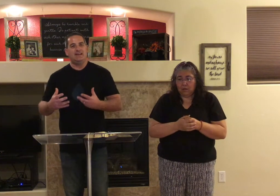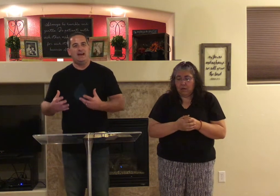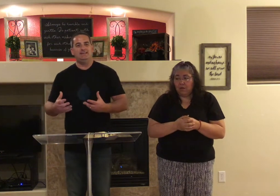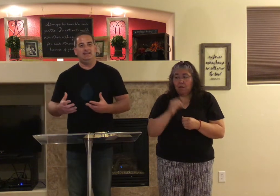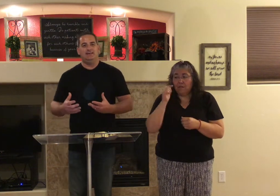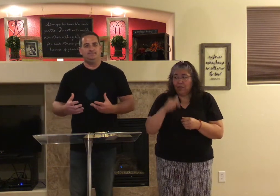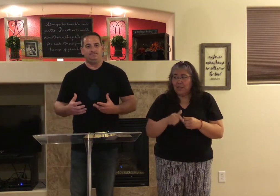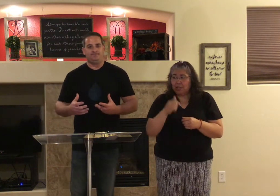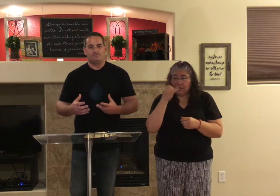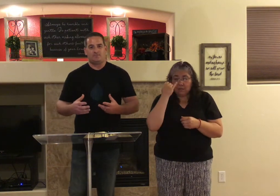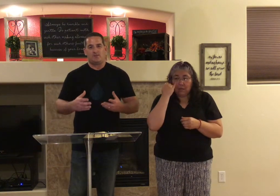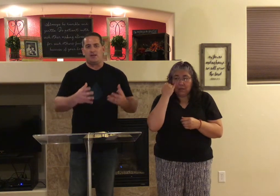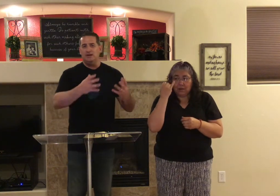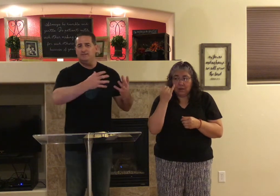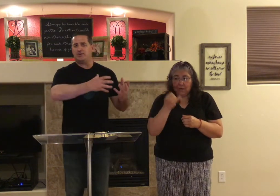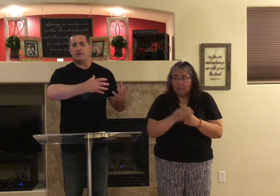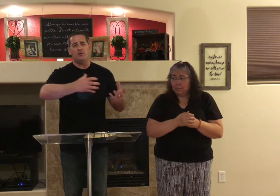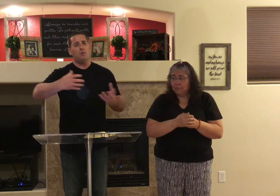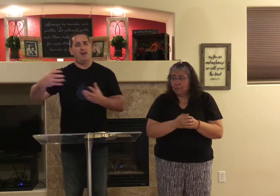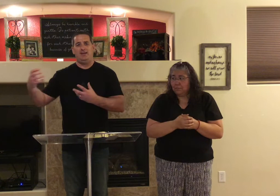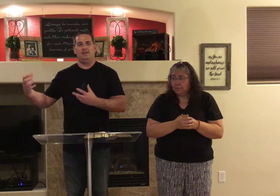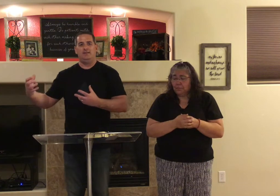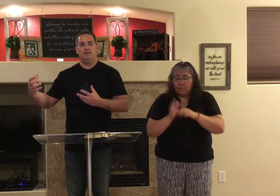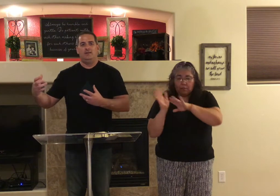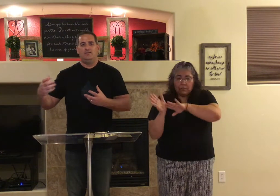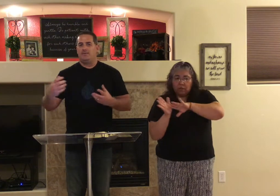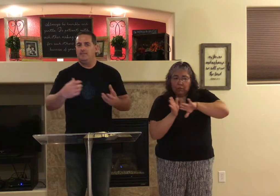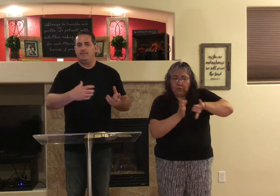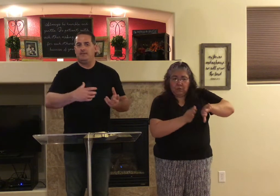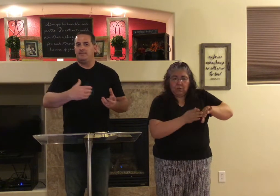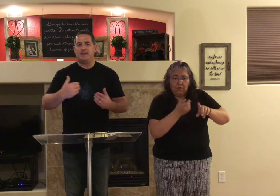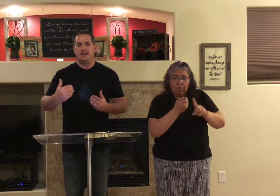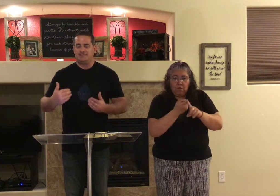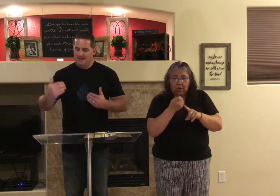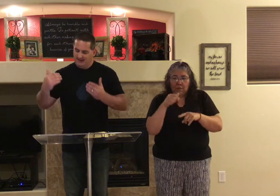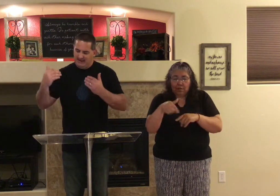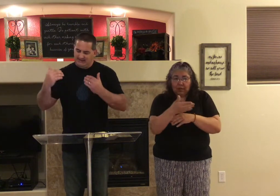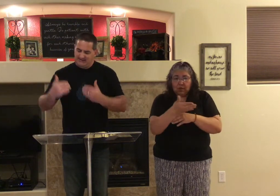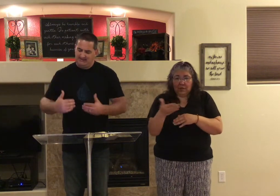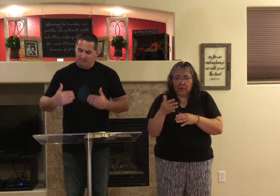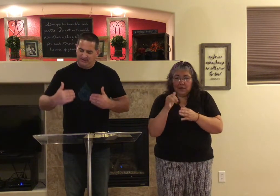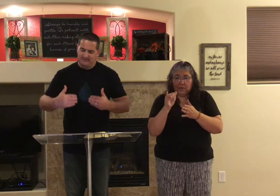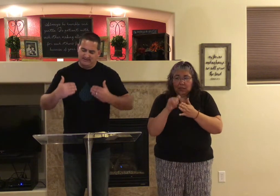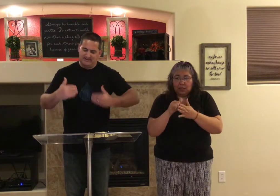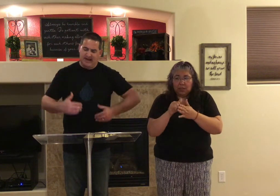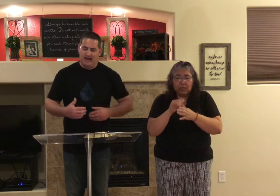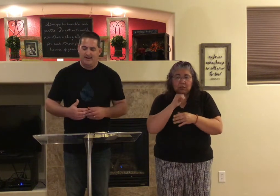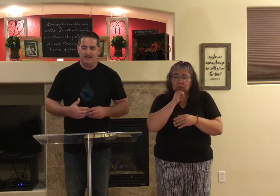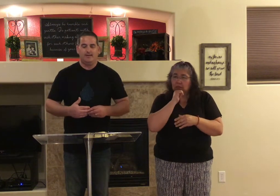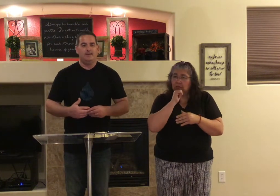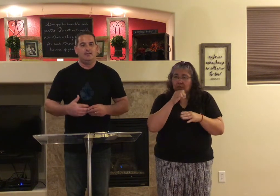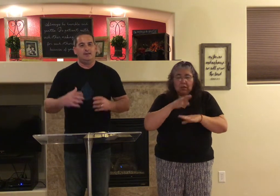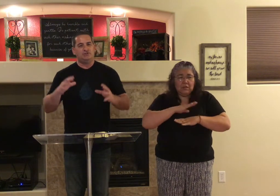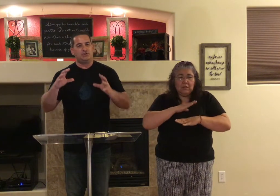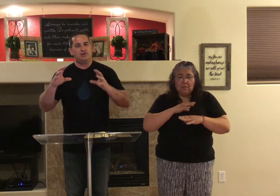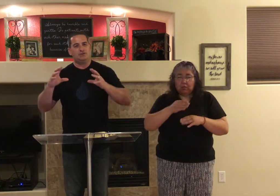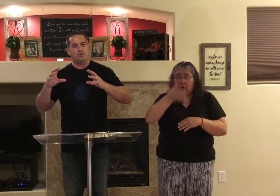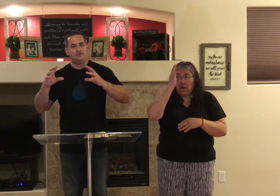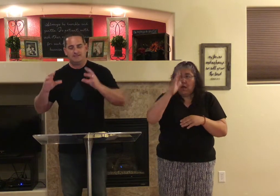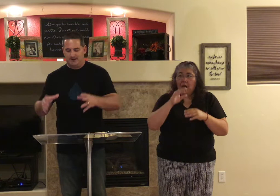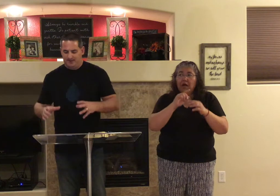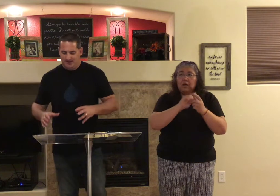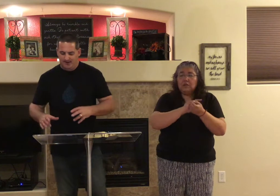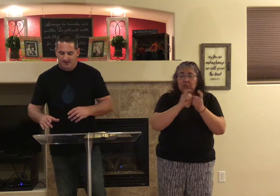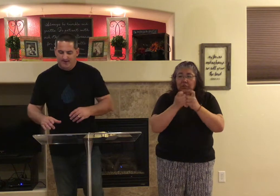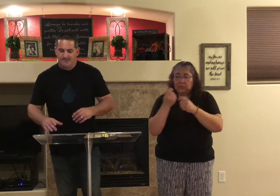This is the idea of turning away from the things that displeases God and turning